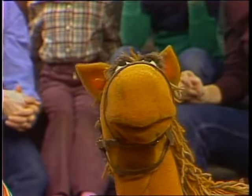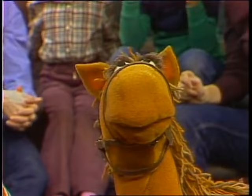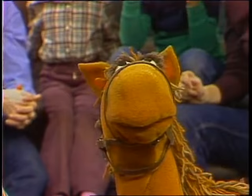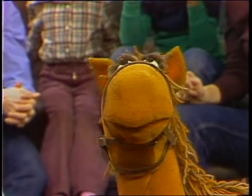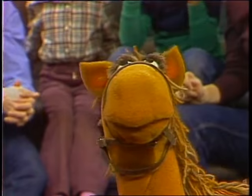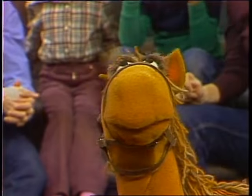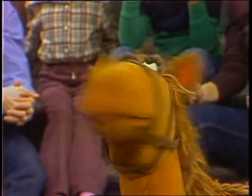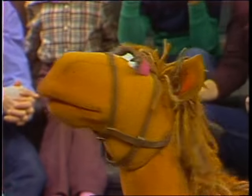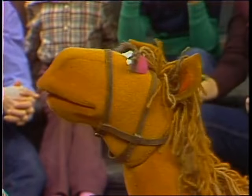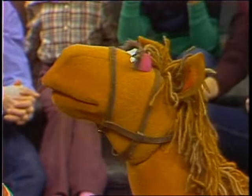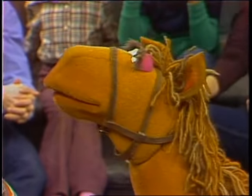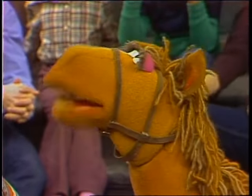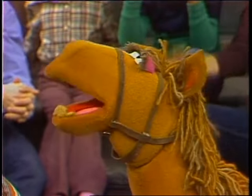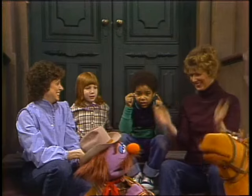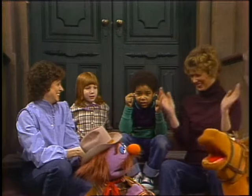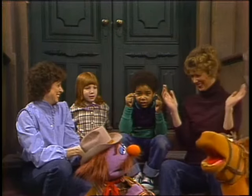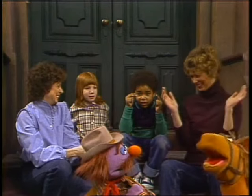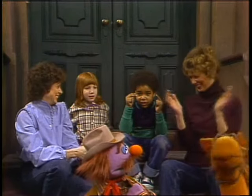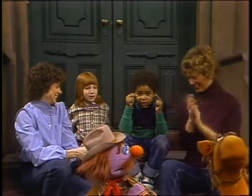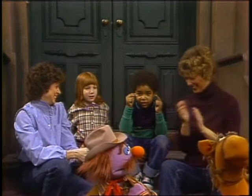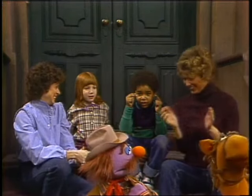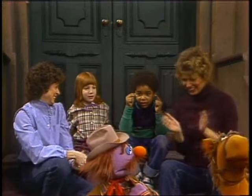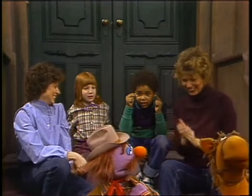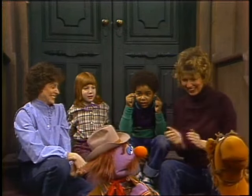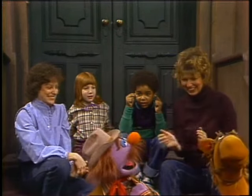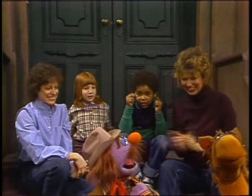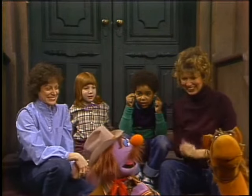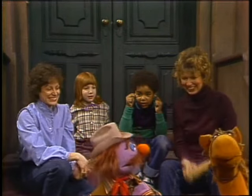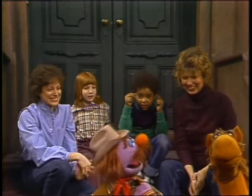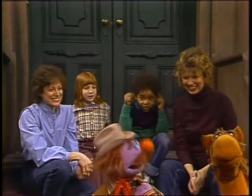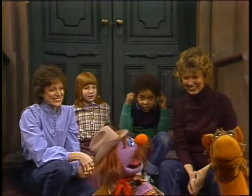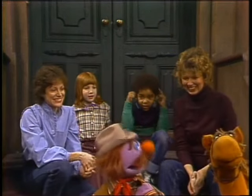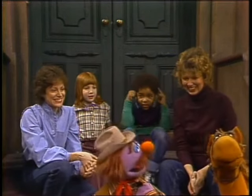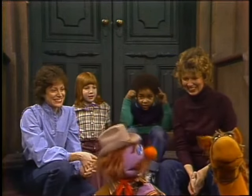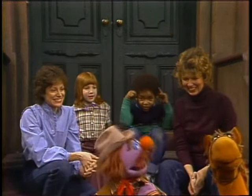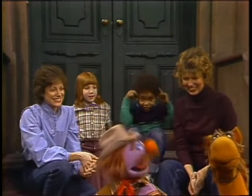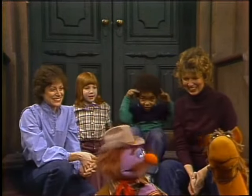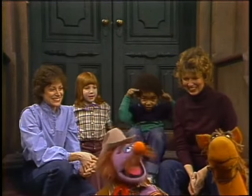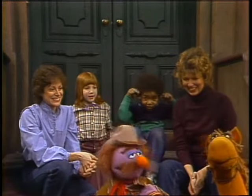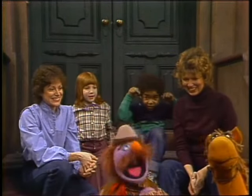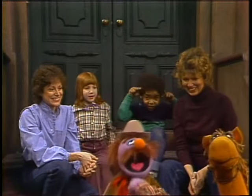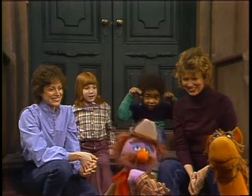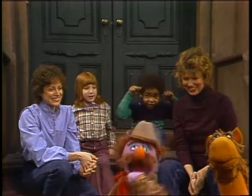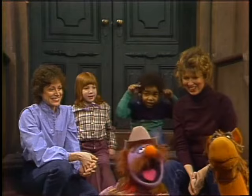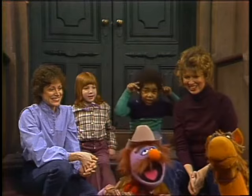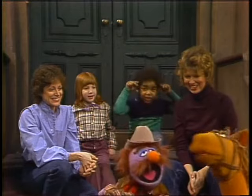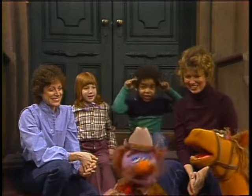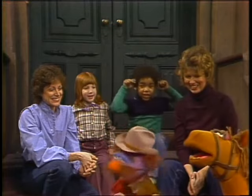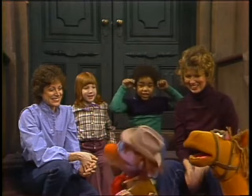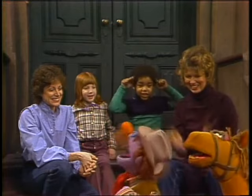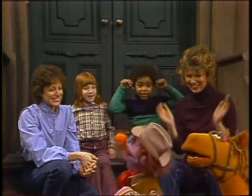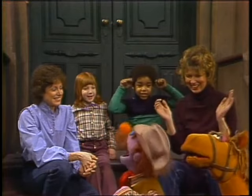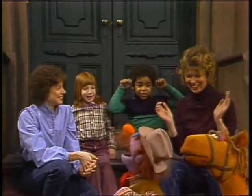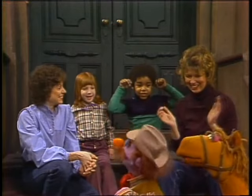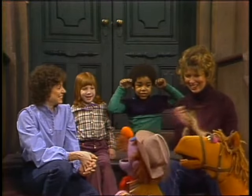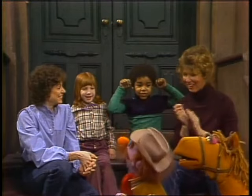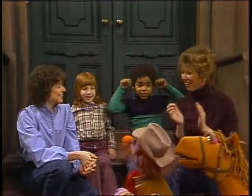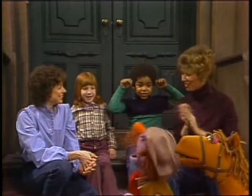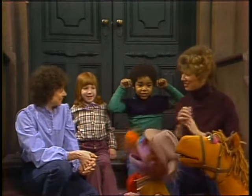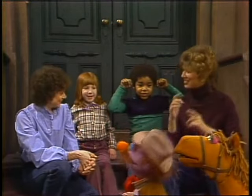Oh, look at that. Yeah, his own ear, he wiggled it. I told you, Buster's